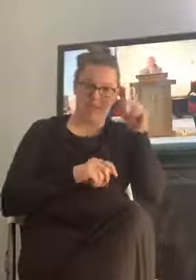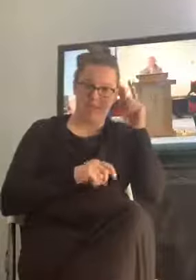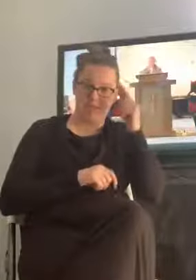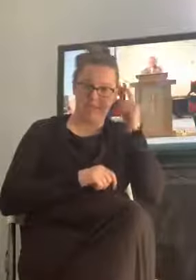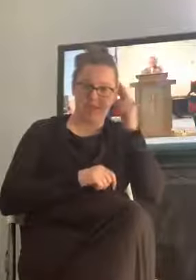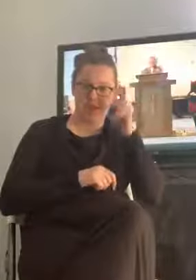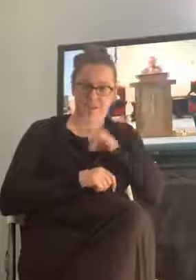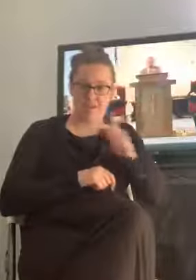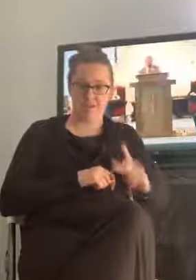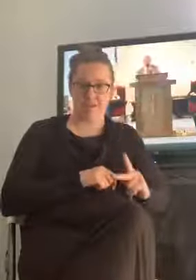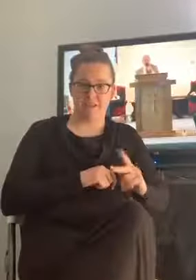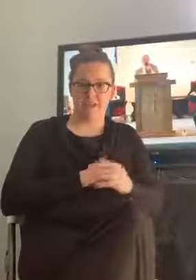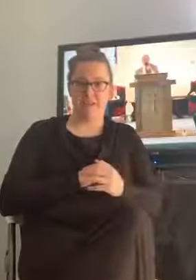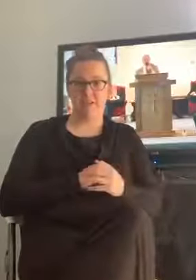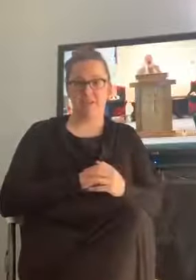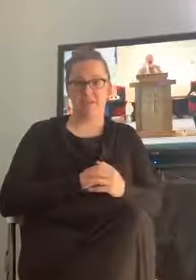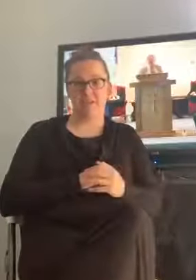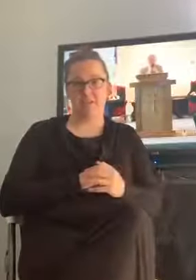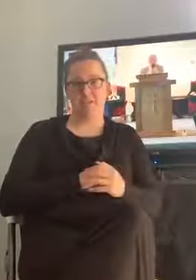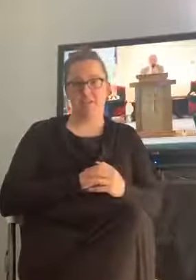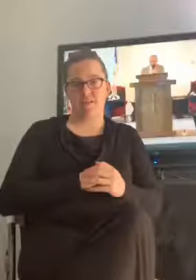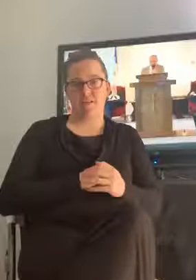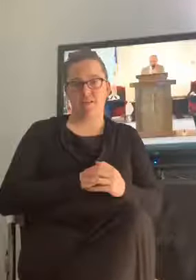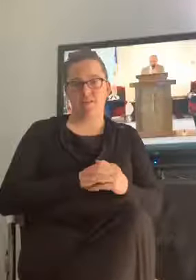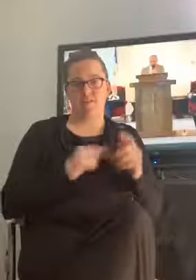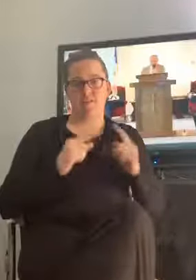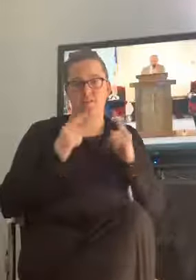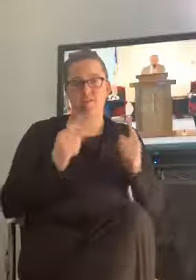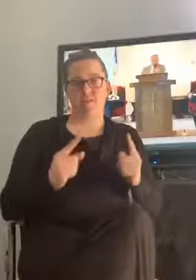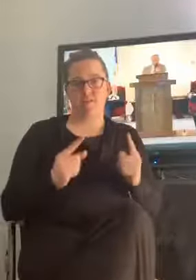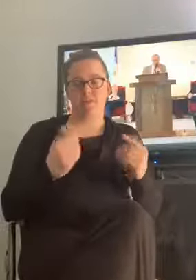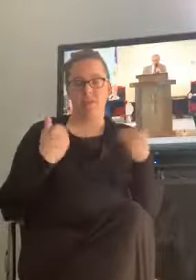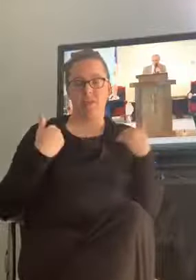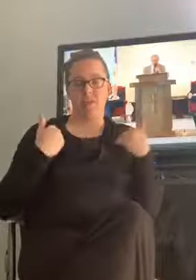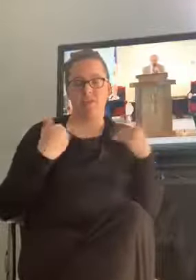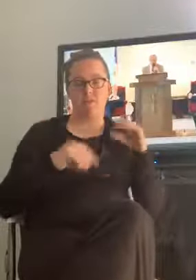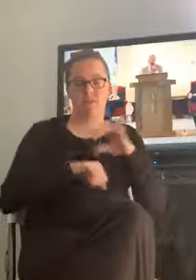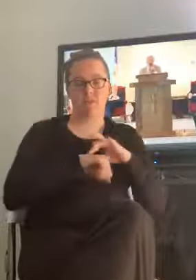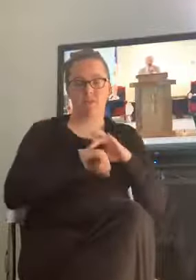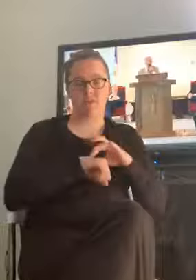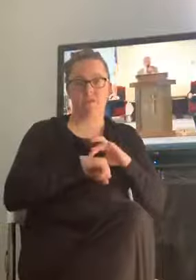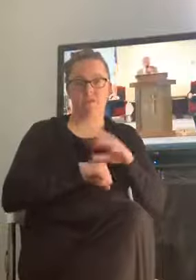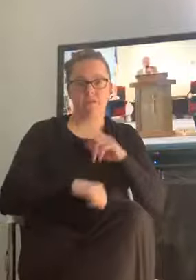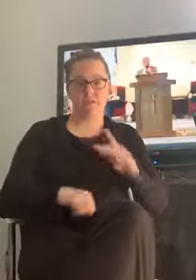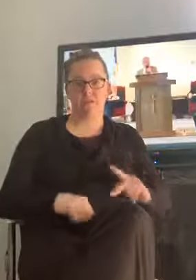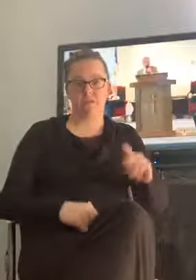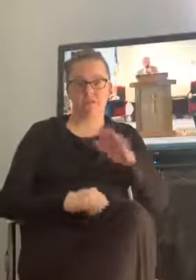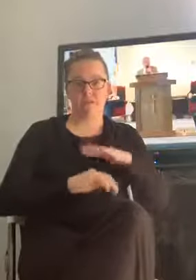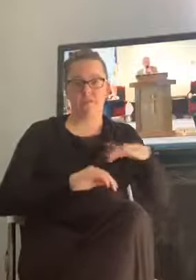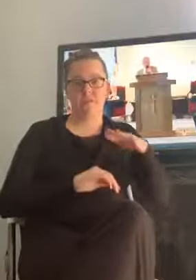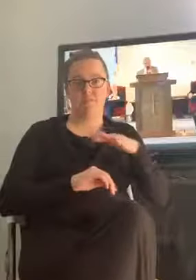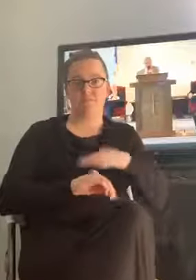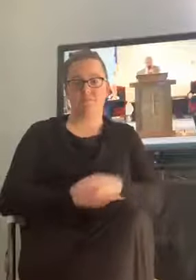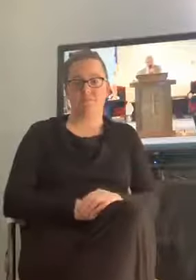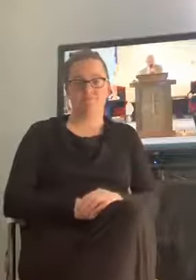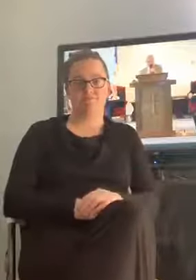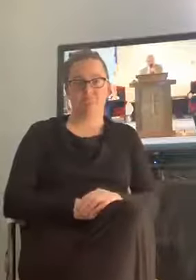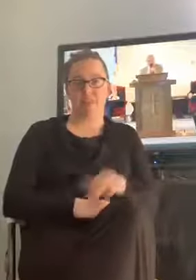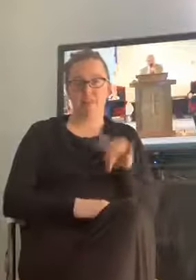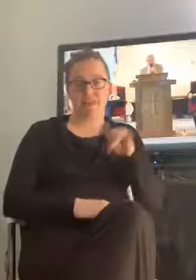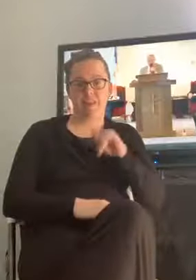their king was going to set up an earthly kingdom. But this was not going to be the